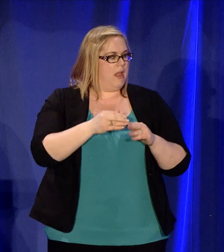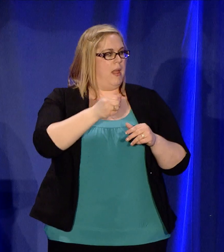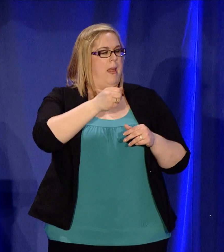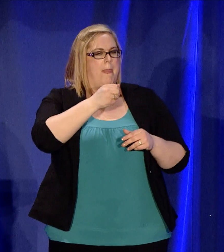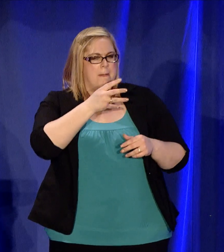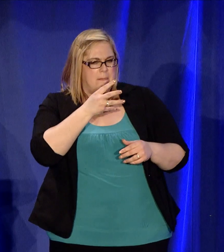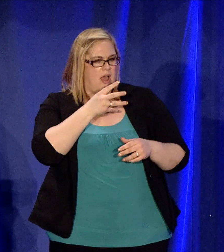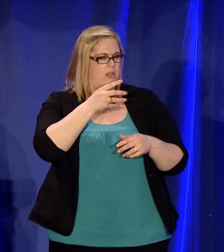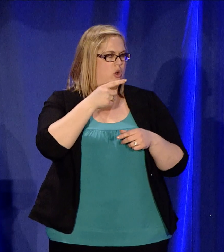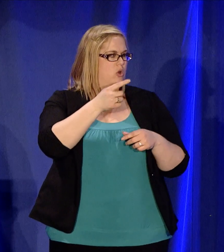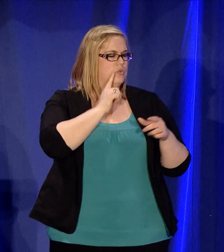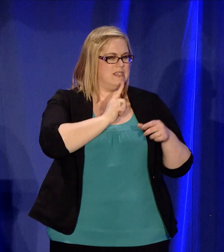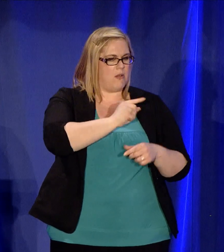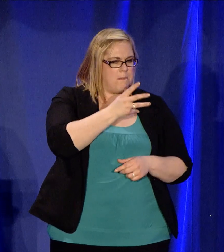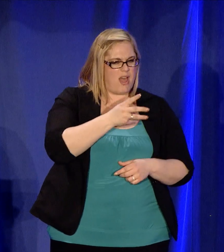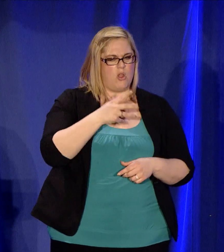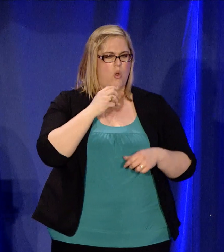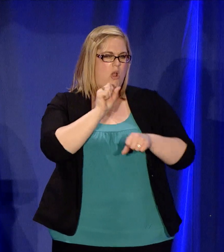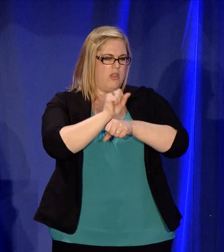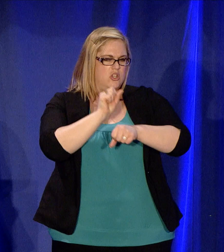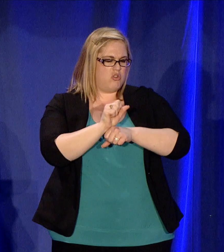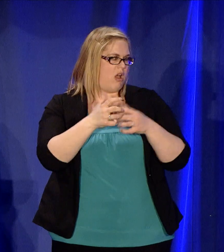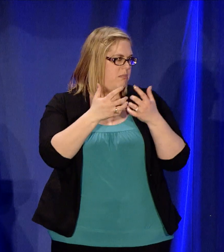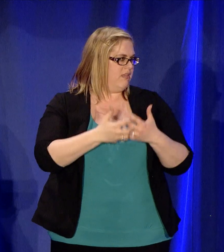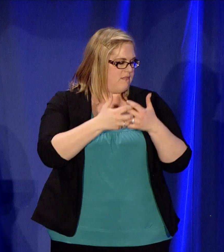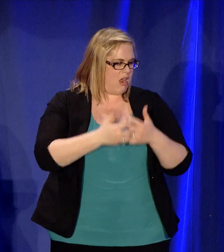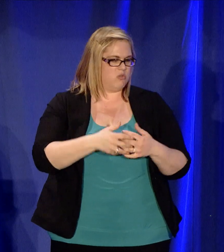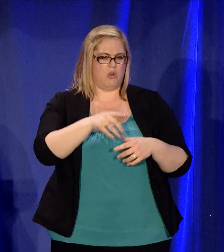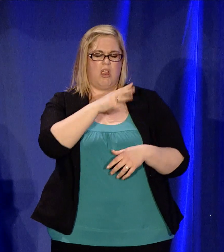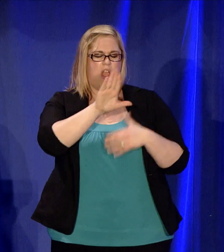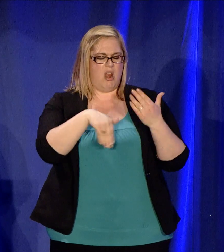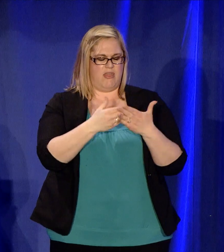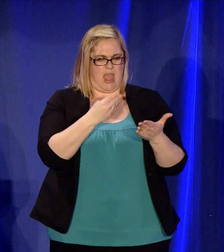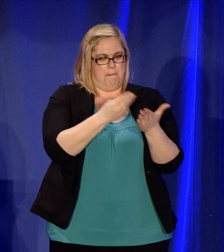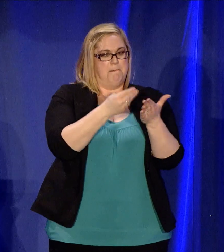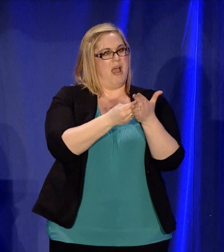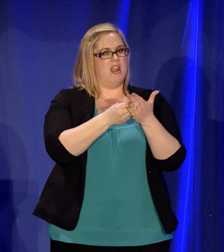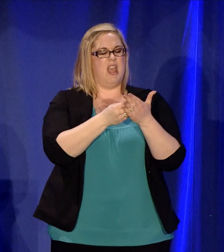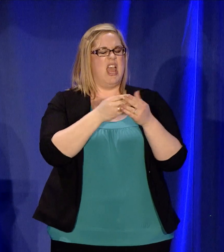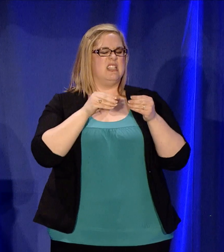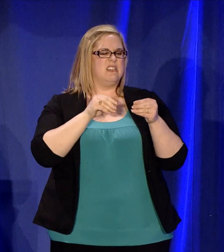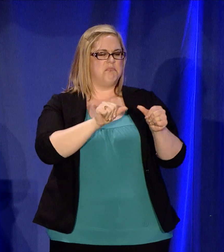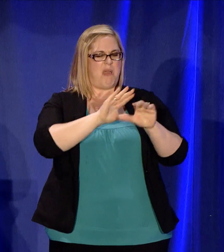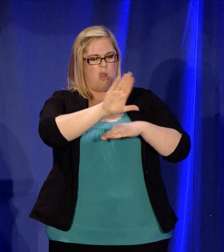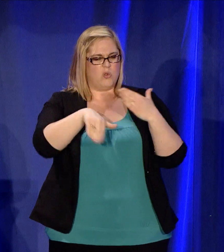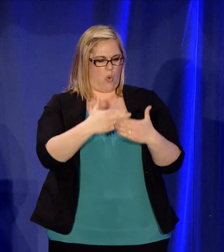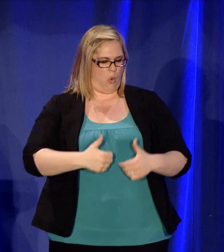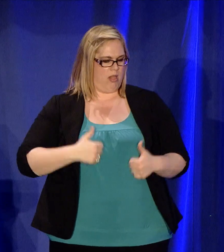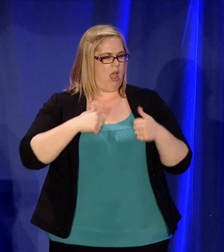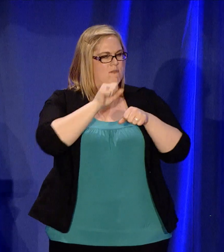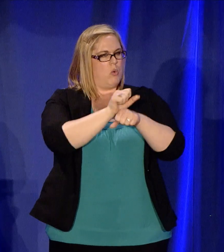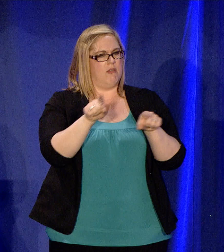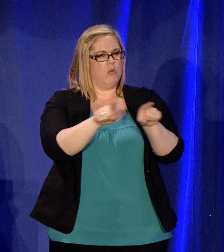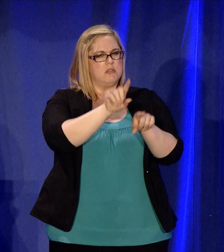steel mill and the father of four whose job was shipped overseas and whose pension was lost after spending his whole life working for the